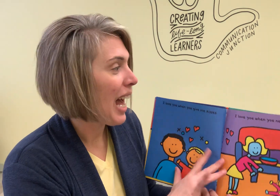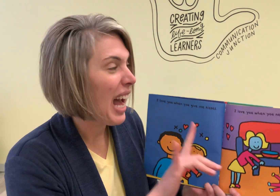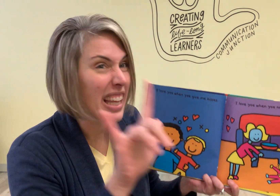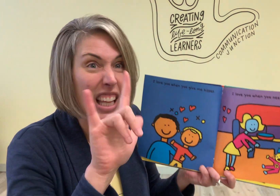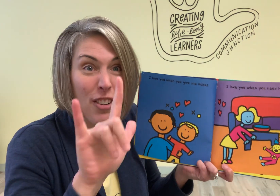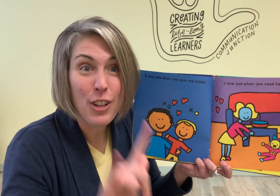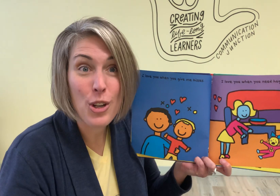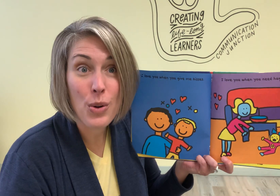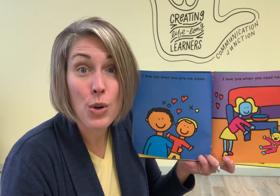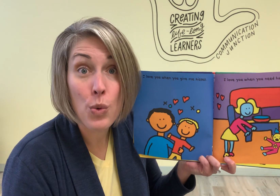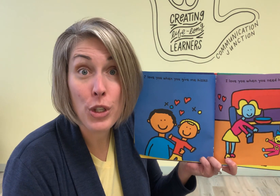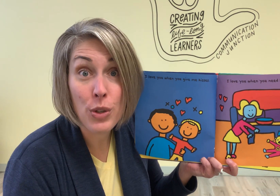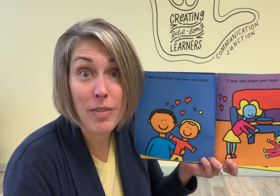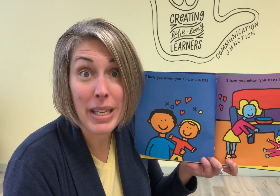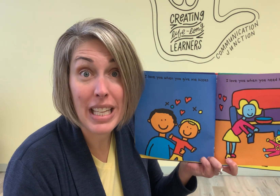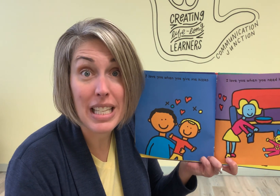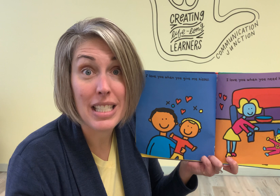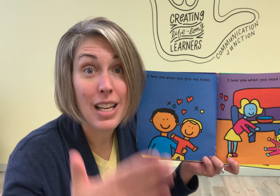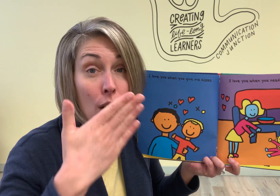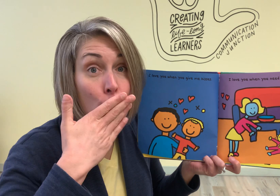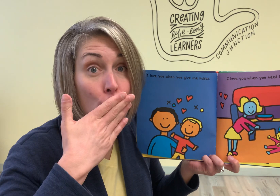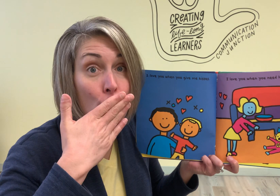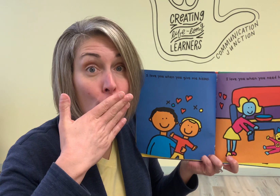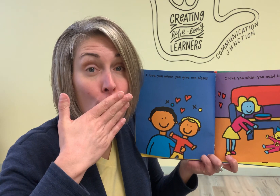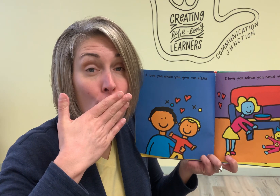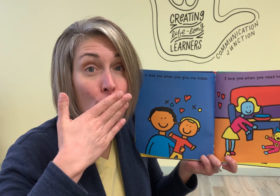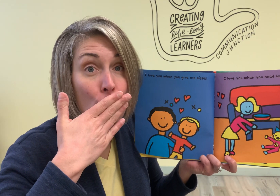I love you when you give me kisses. Mwah!